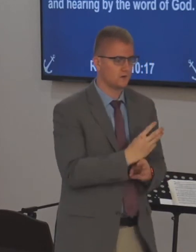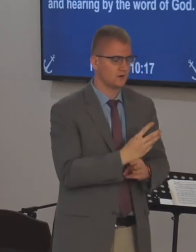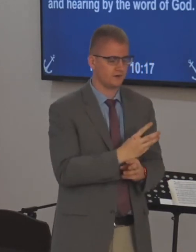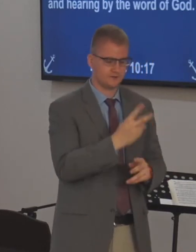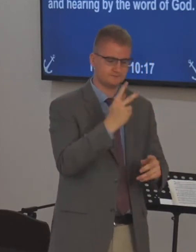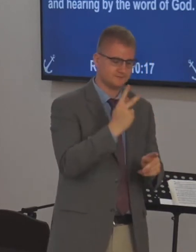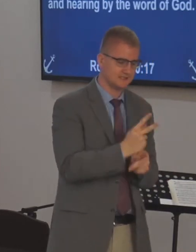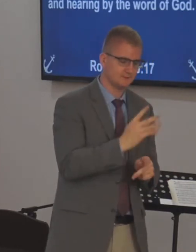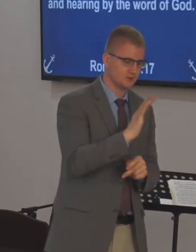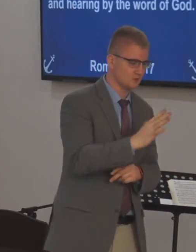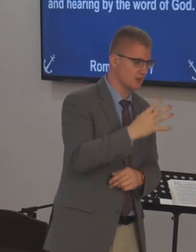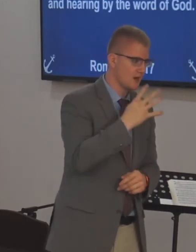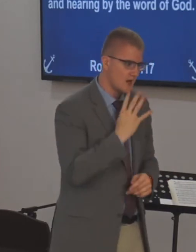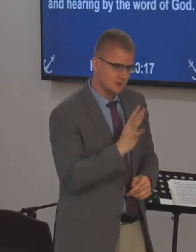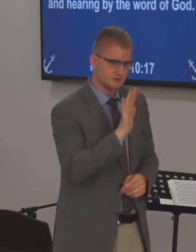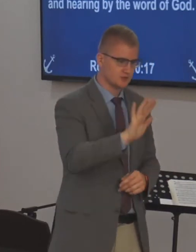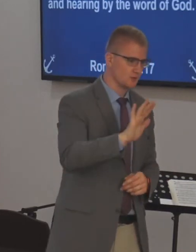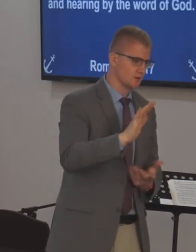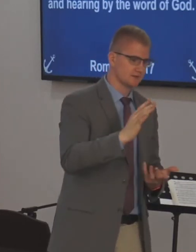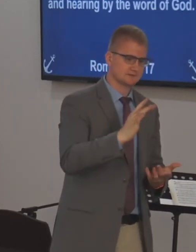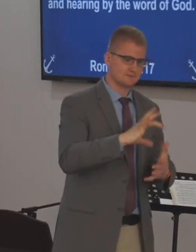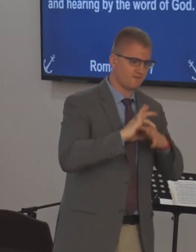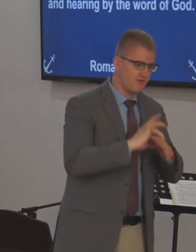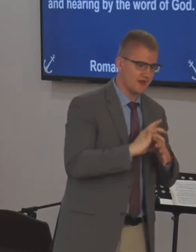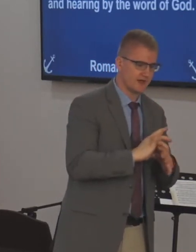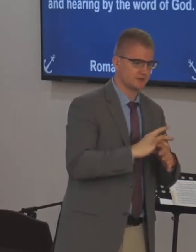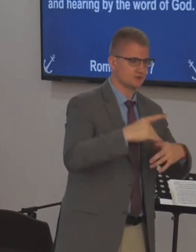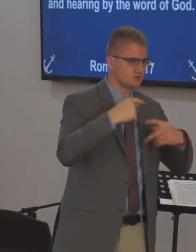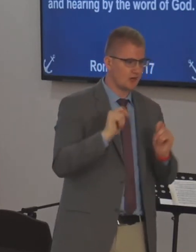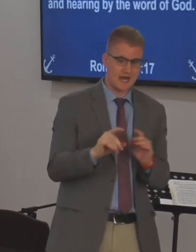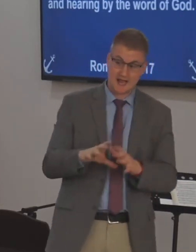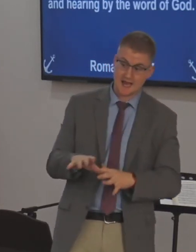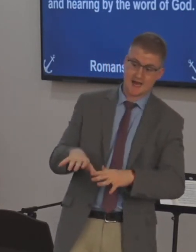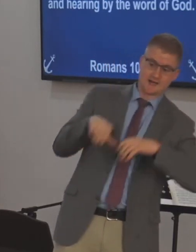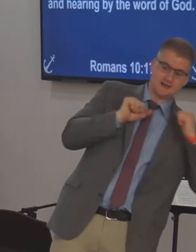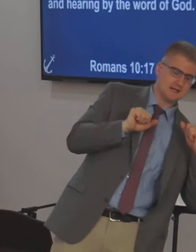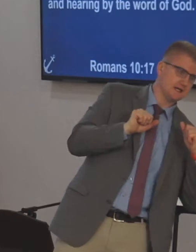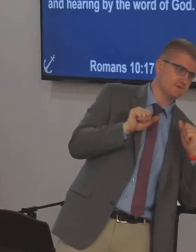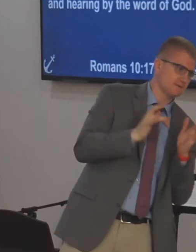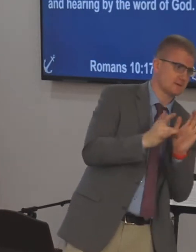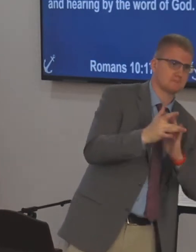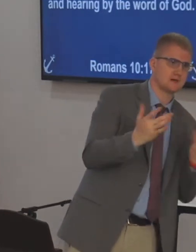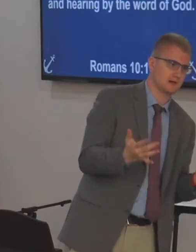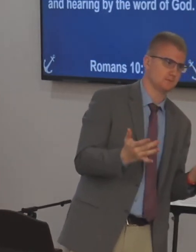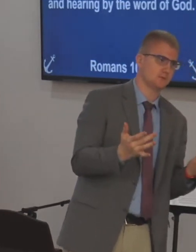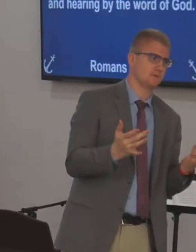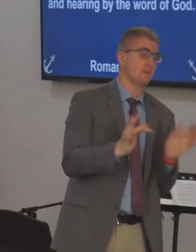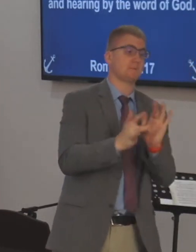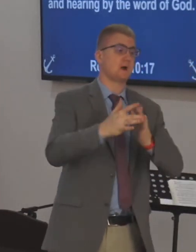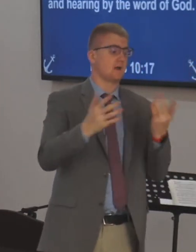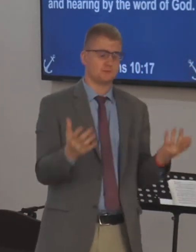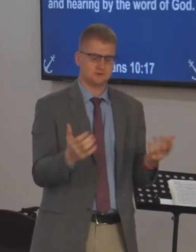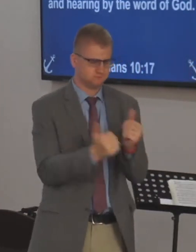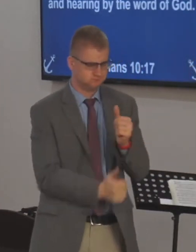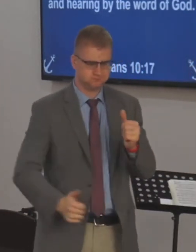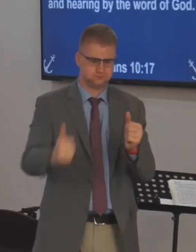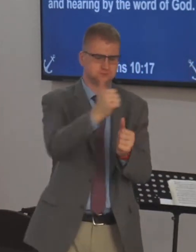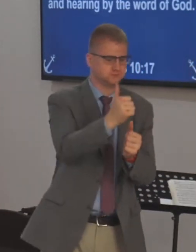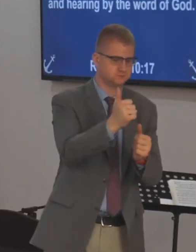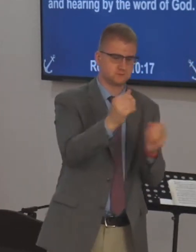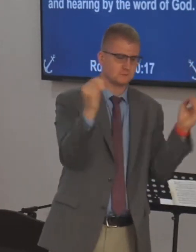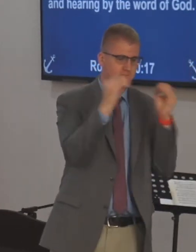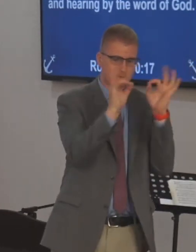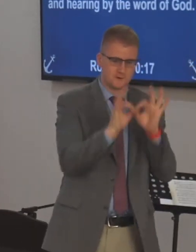to get you out of the Word of God. This book is more important now, I think, than any other time in